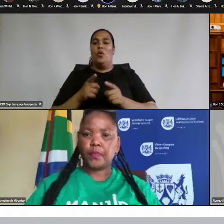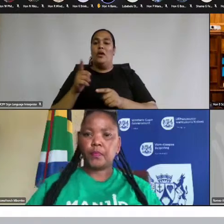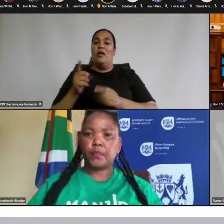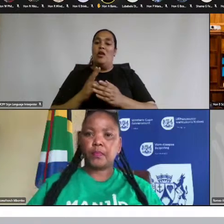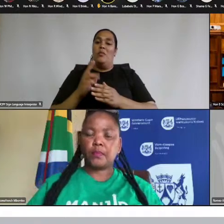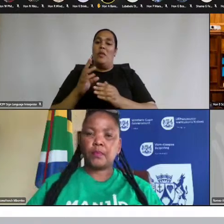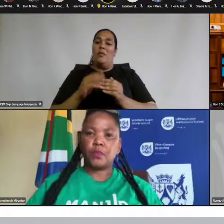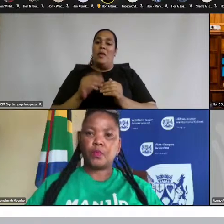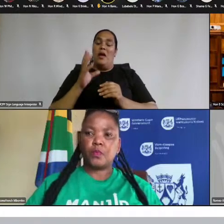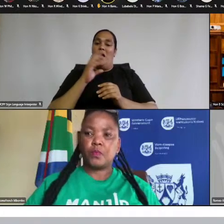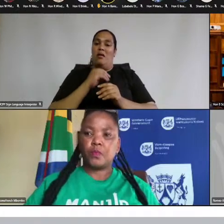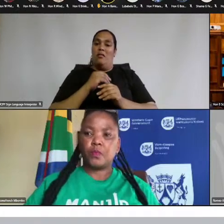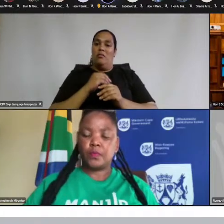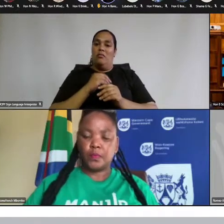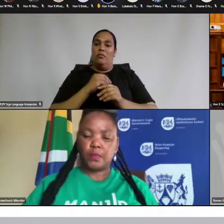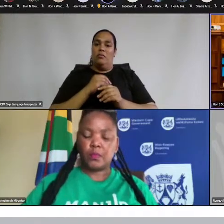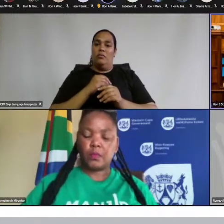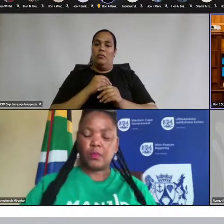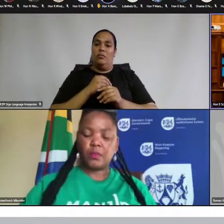not miss